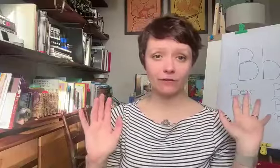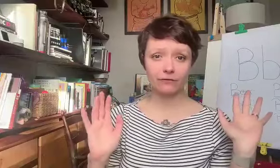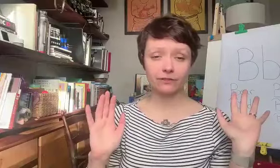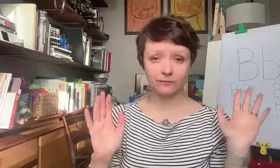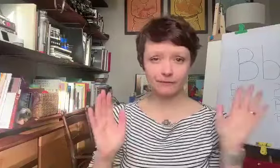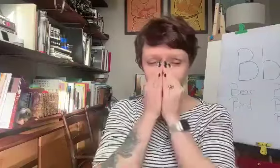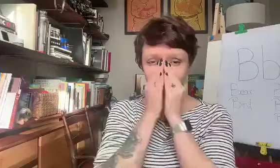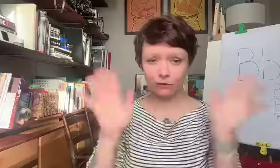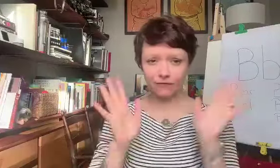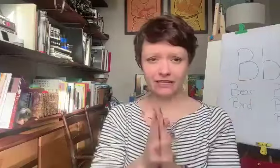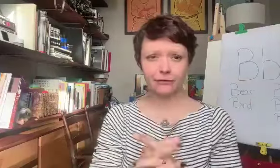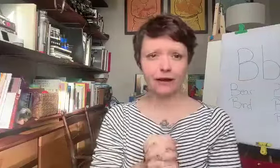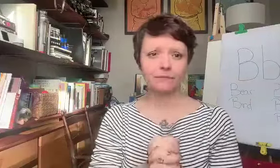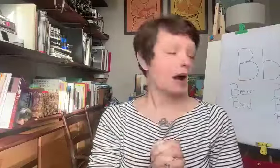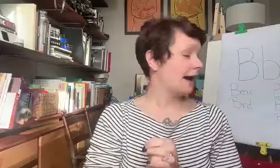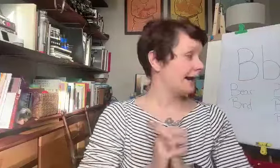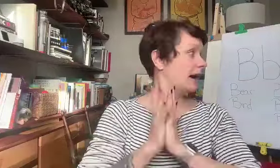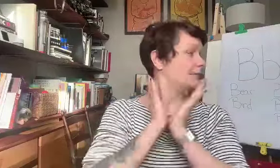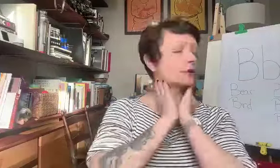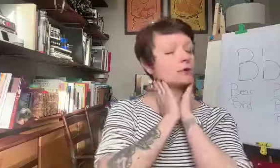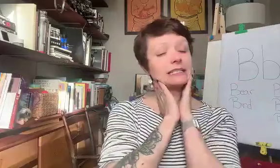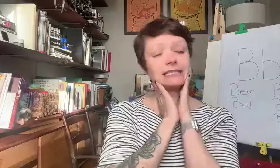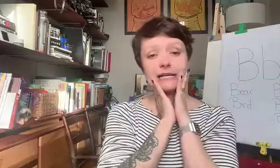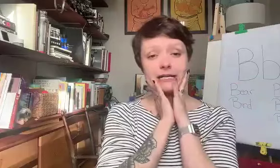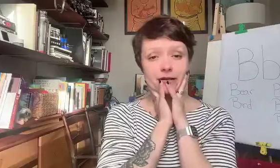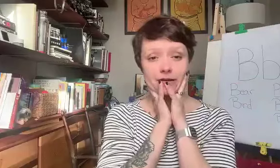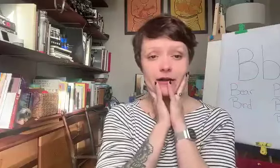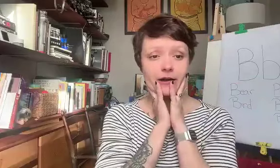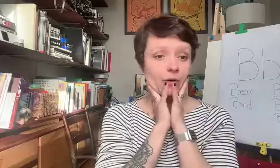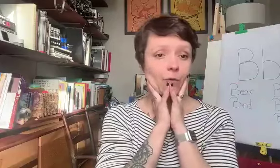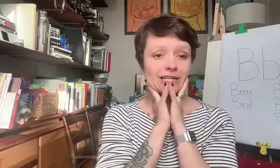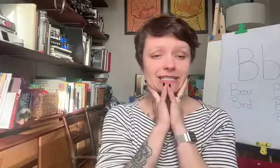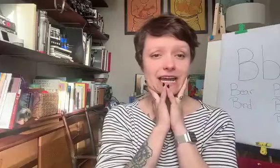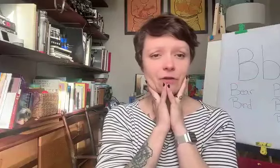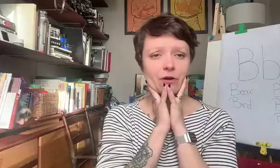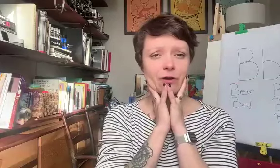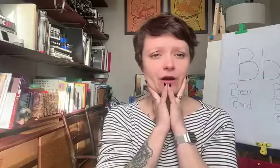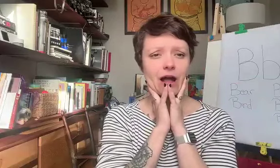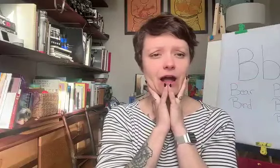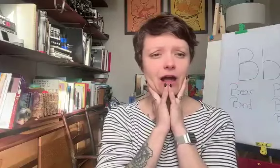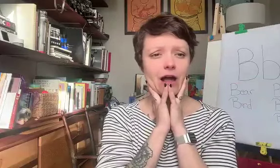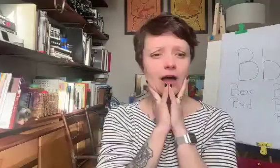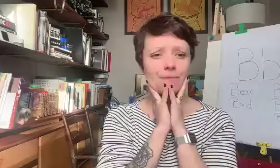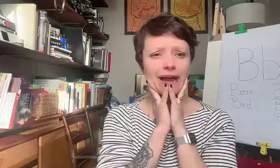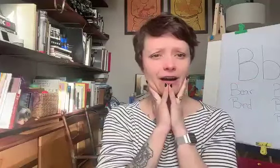four, excuse me, four friends on the rug. All right, Krista, what's the sign for bear?